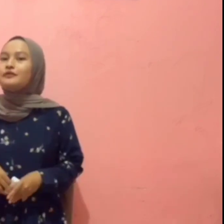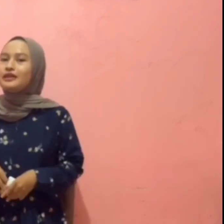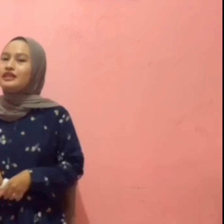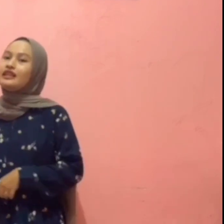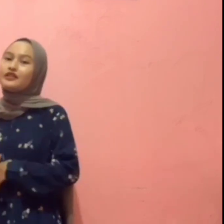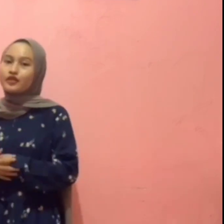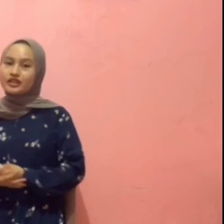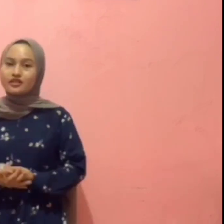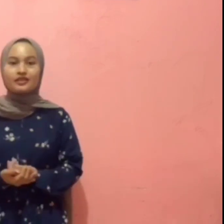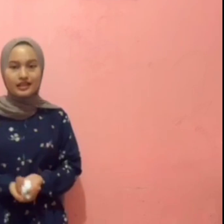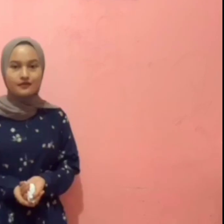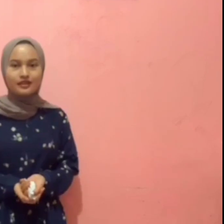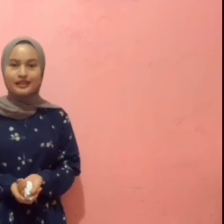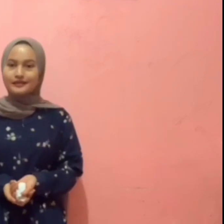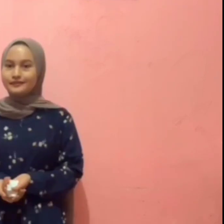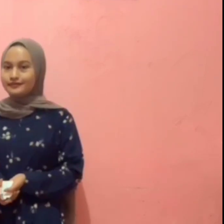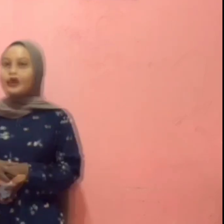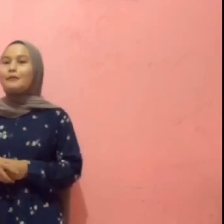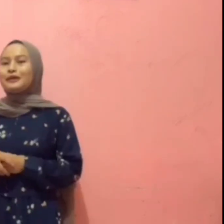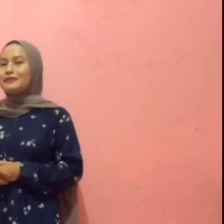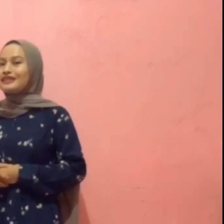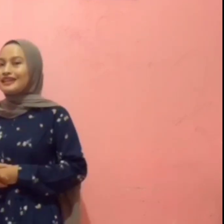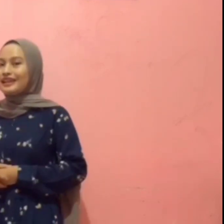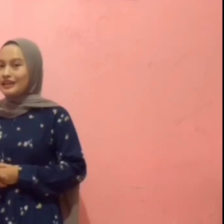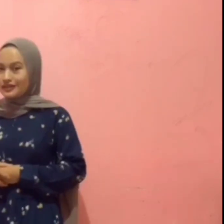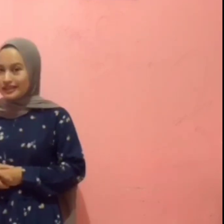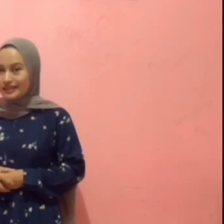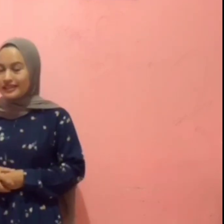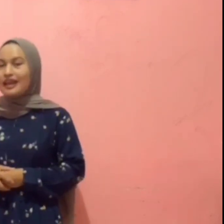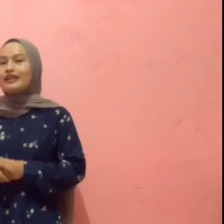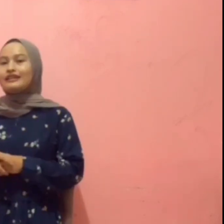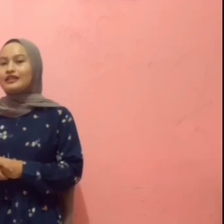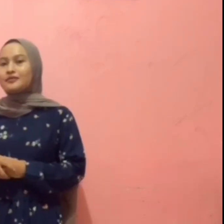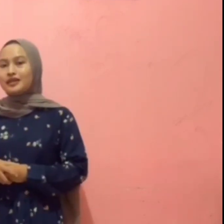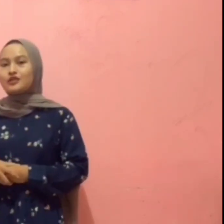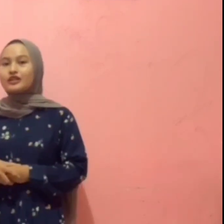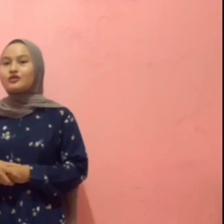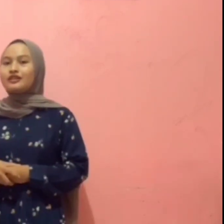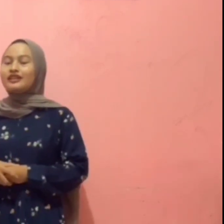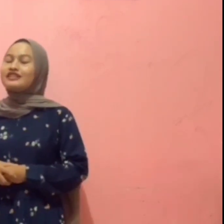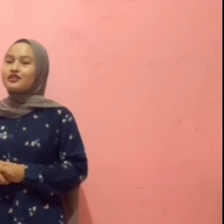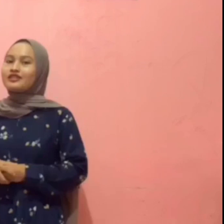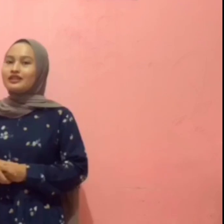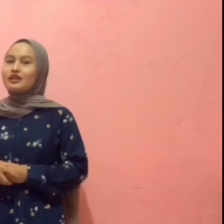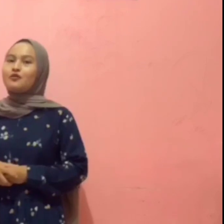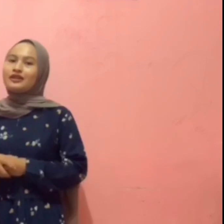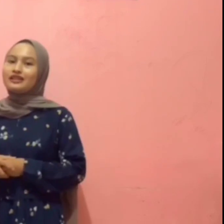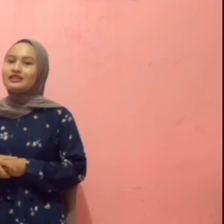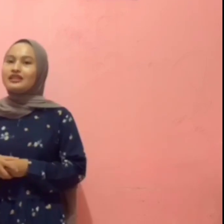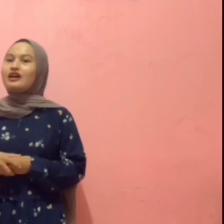be delivered successfully. By maintaining eye contact, that means you are truly interested what is the other